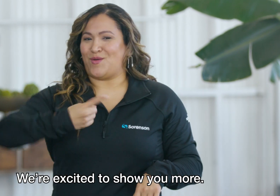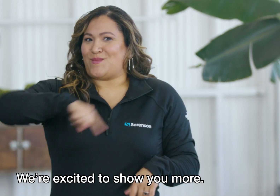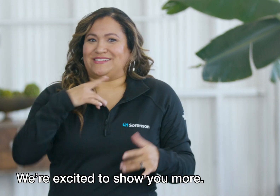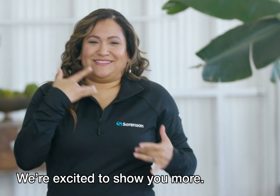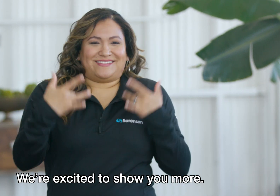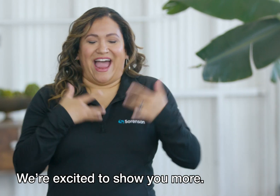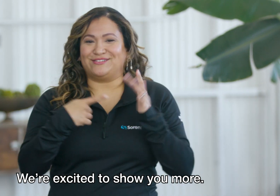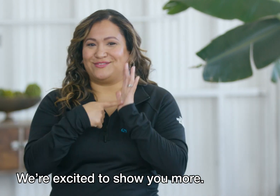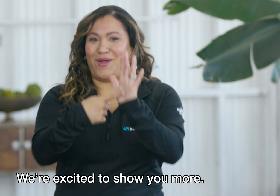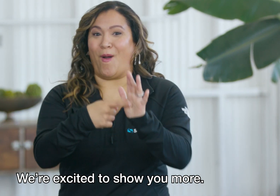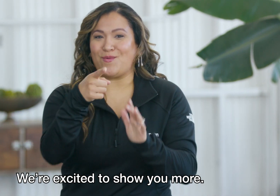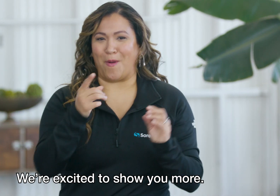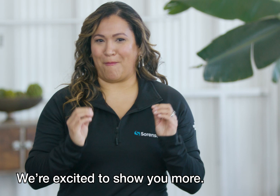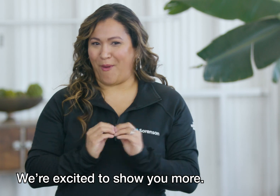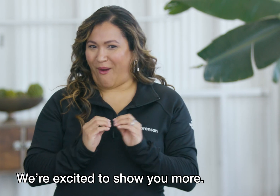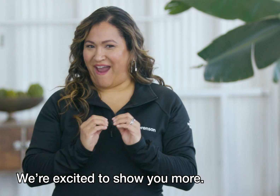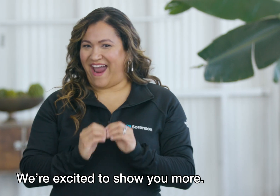We're excited to show you more.